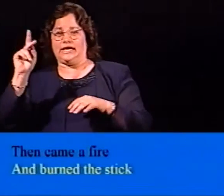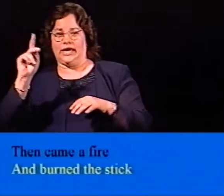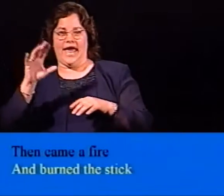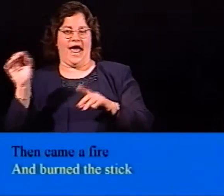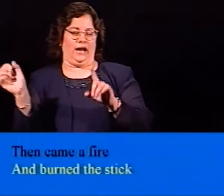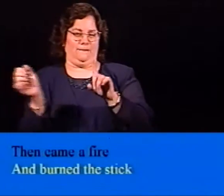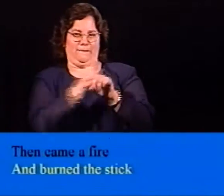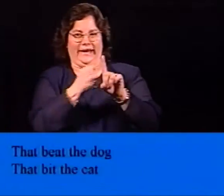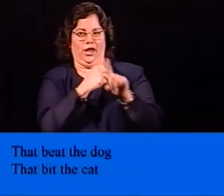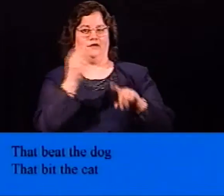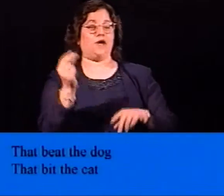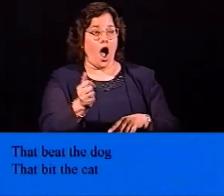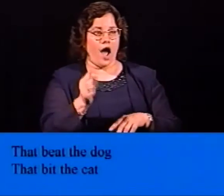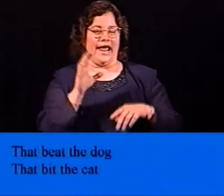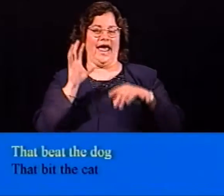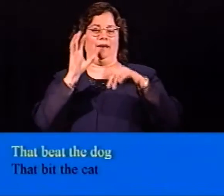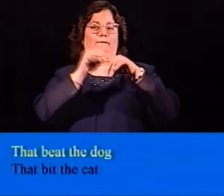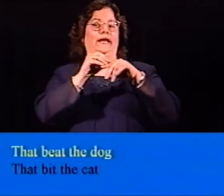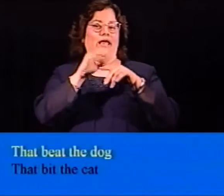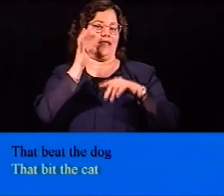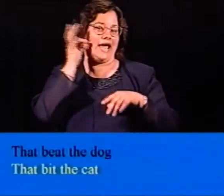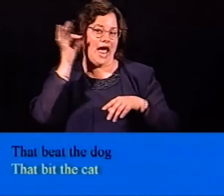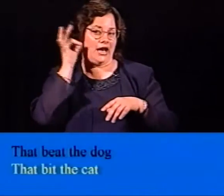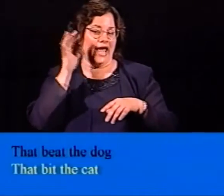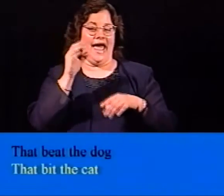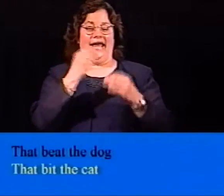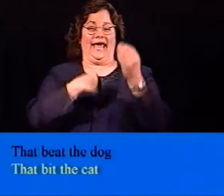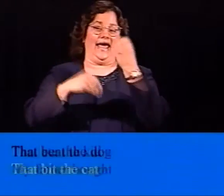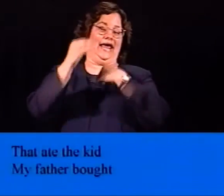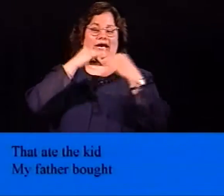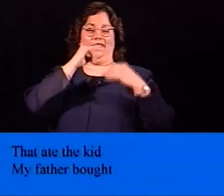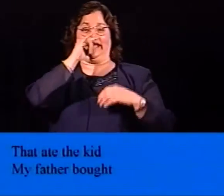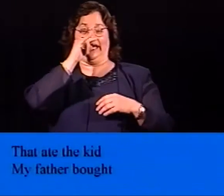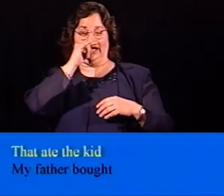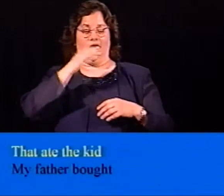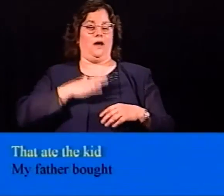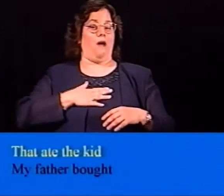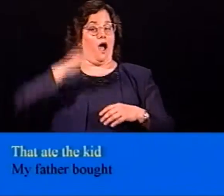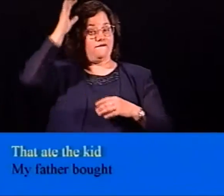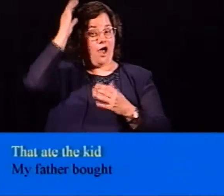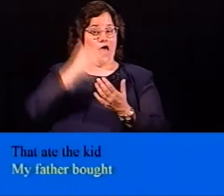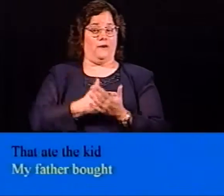that beat the dog that bit the cat that ate the kid my father bought for 2